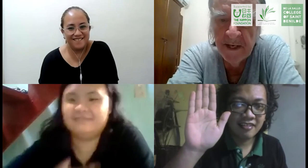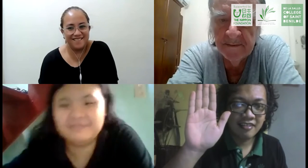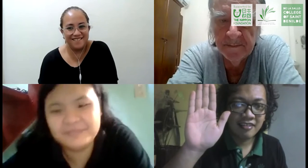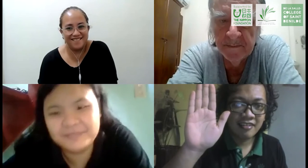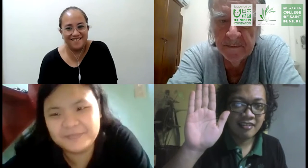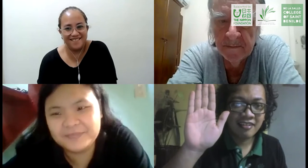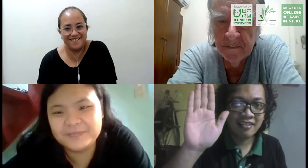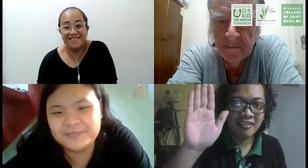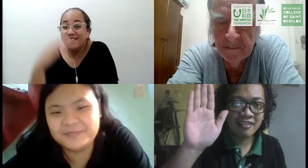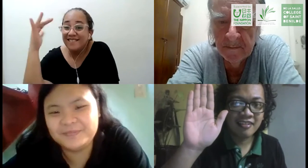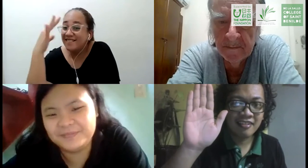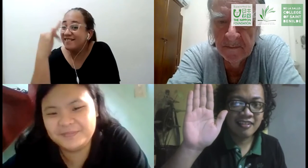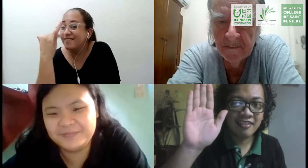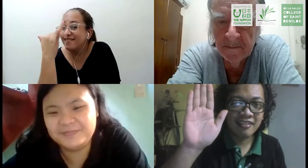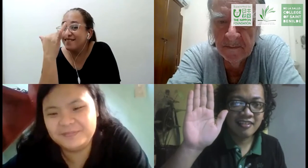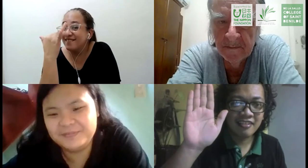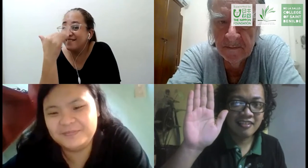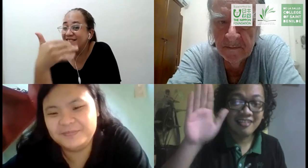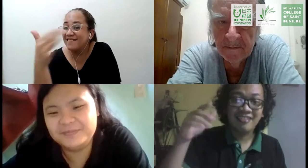Yes, Nat.